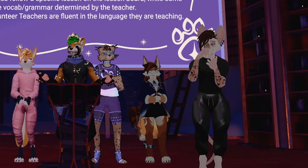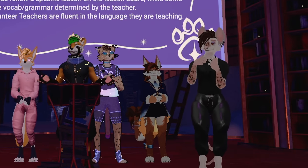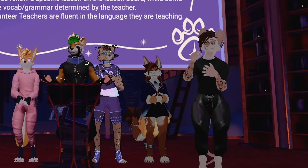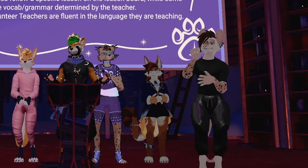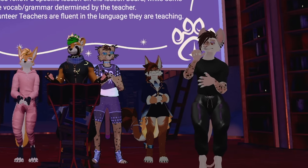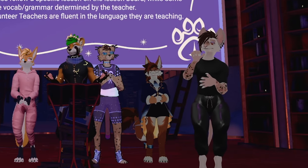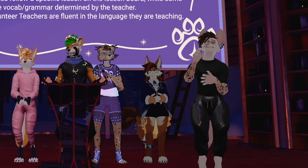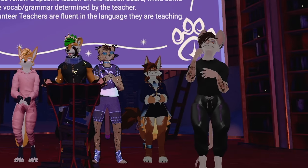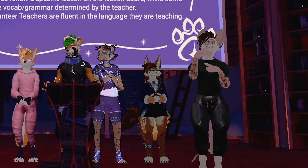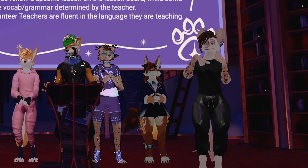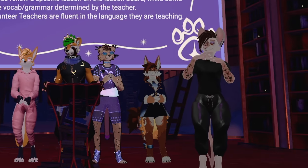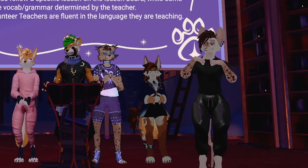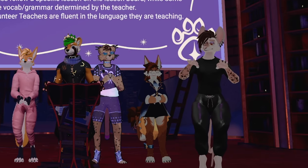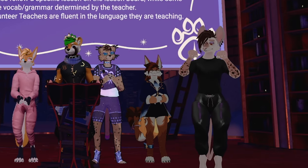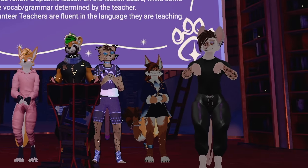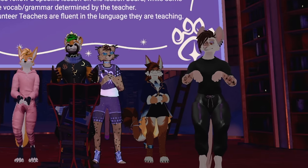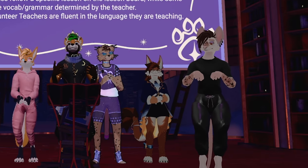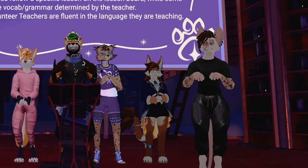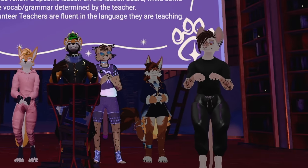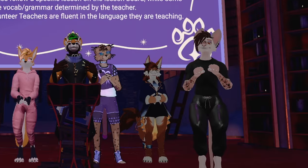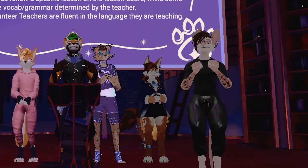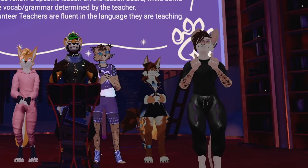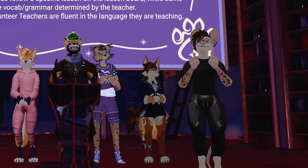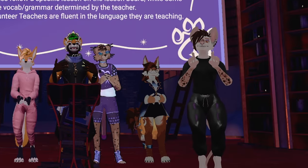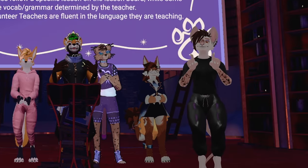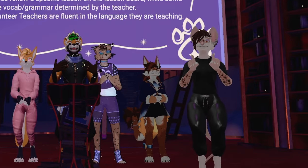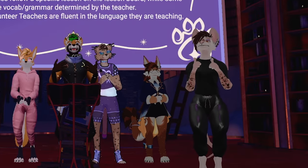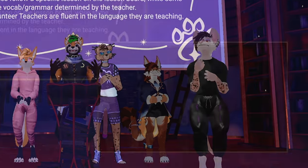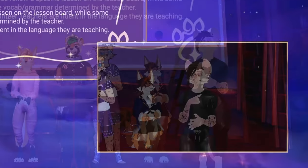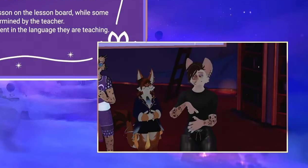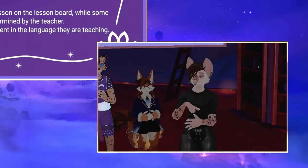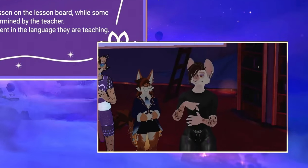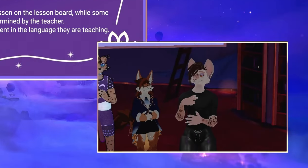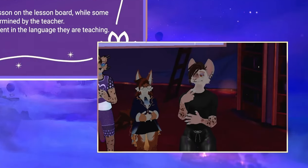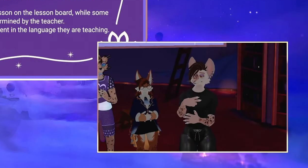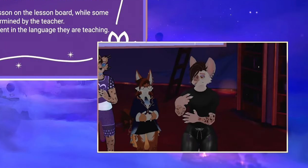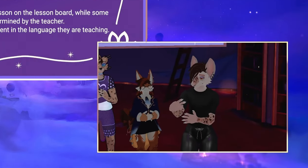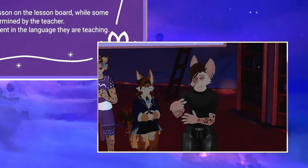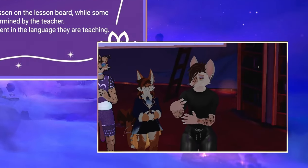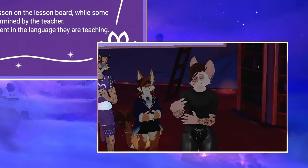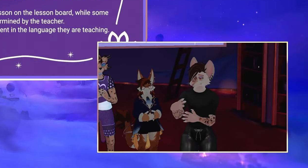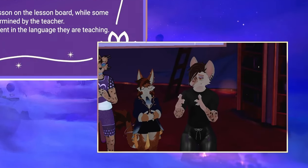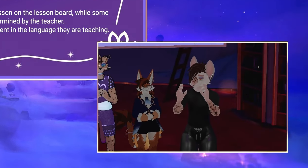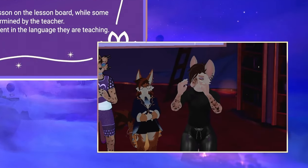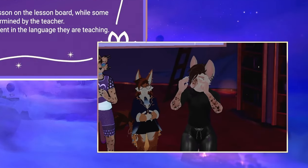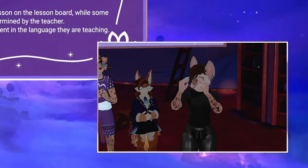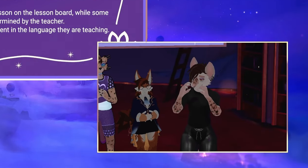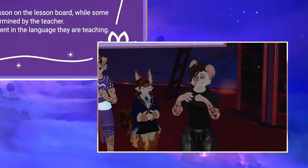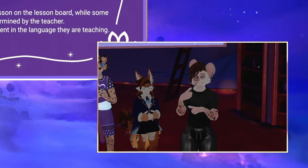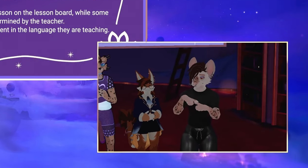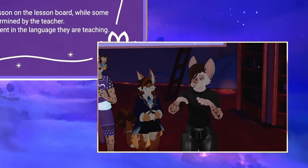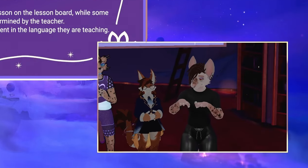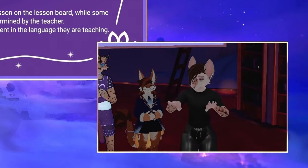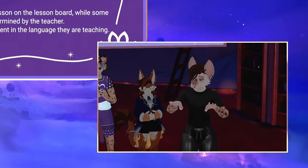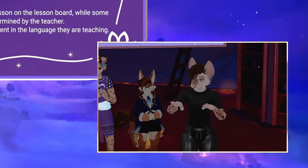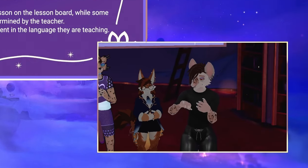But we're Helping Hands, and we teach sign language. That's what we do. We try and build an inclusive sign language